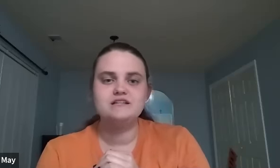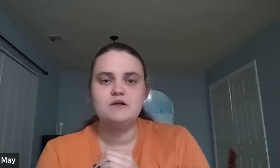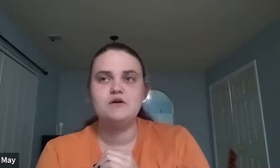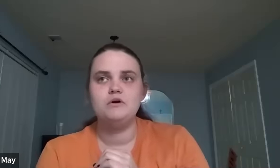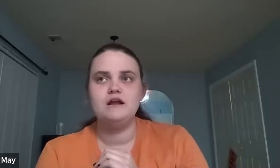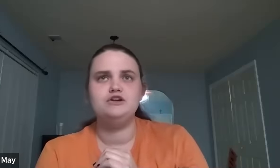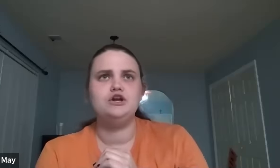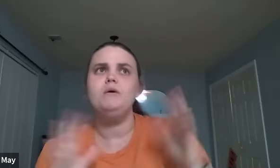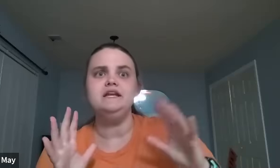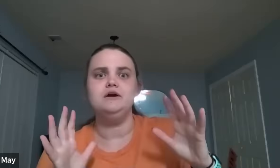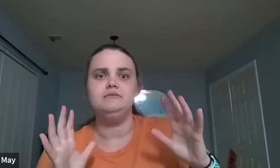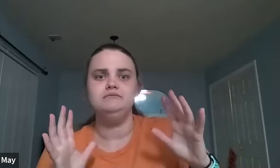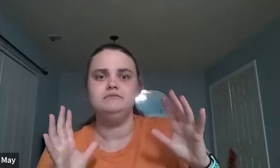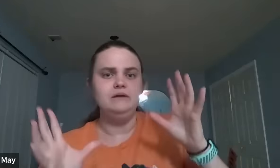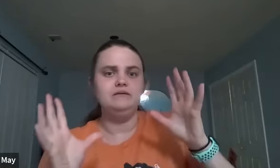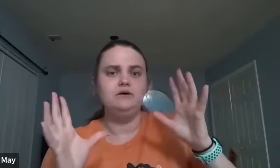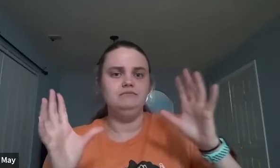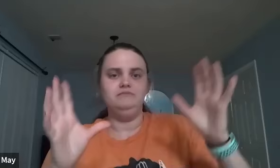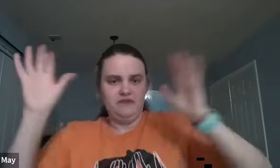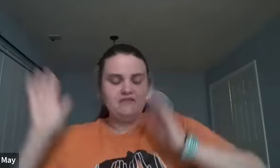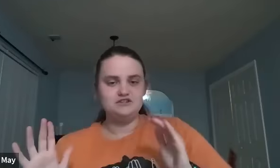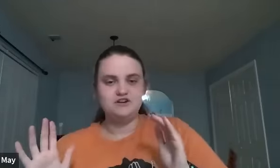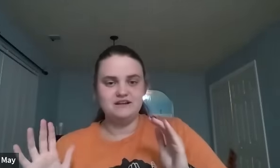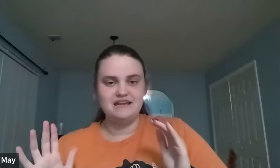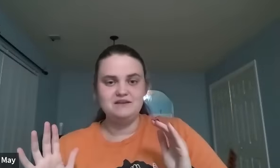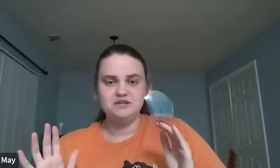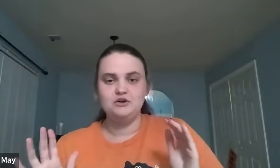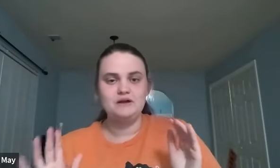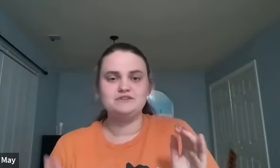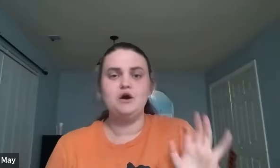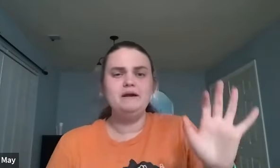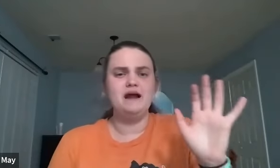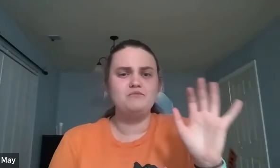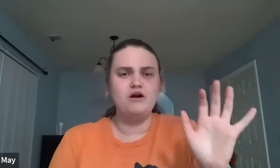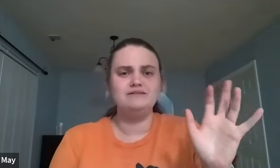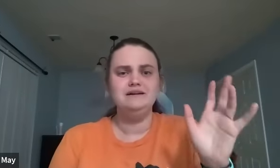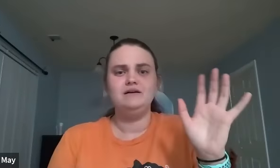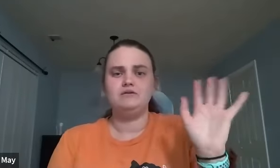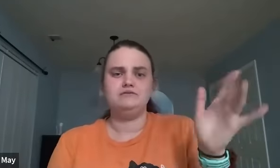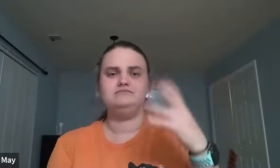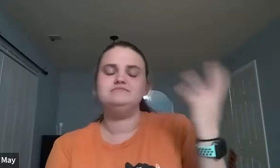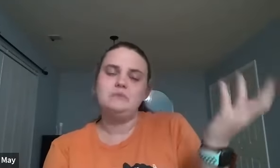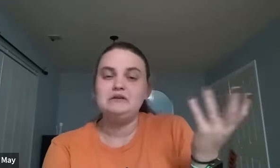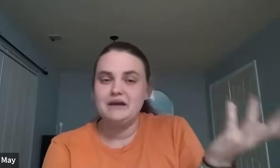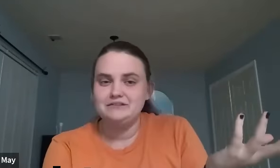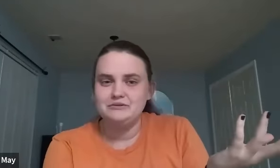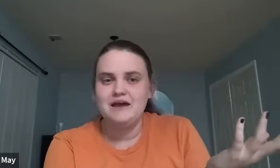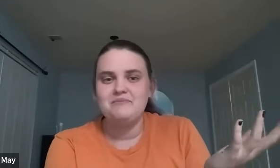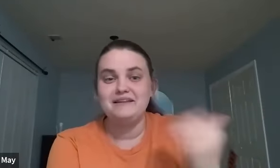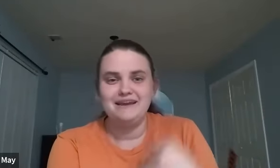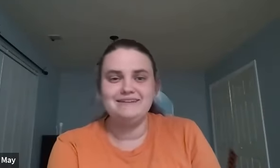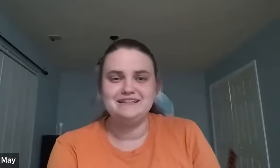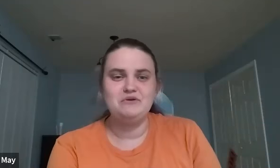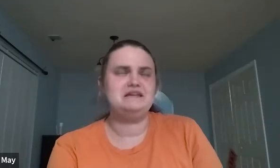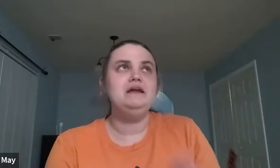spell a word out and you go, wait, no. And then you start again, but you don't ever say, oh, wait, I'm wrong. Or, I mean, you might do that, but like, at least I'm always like, wait,